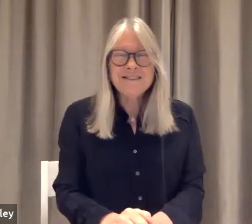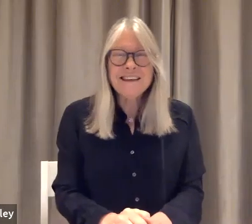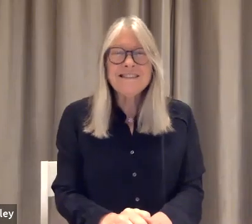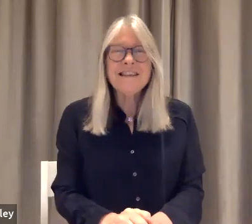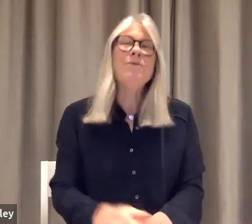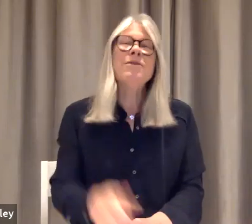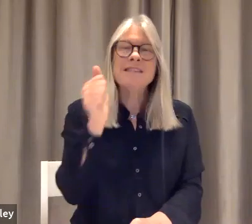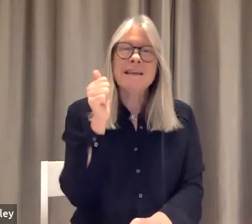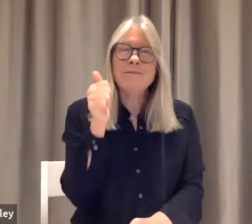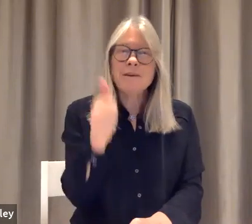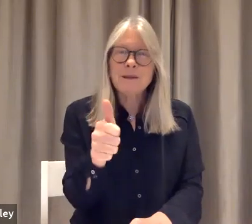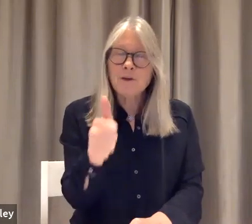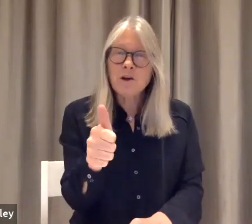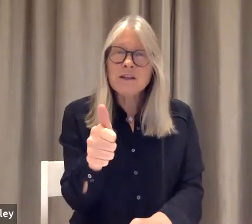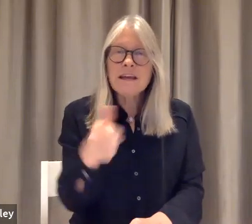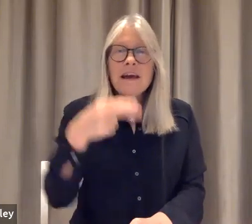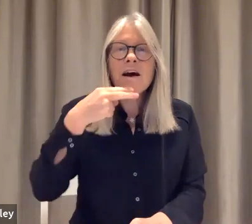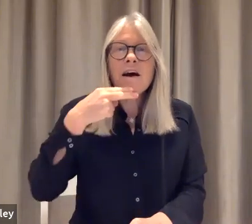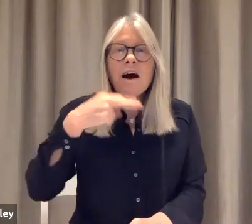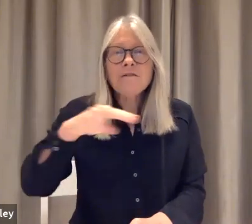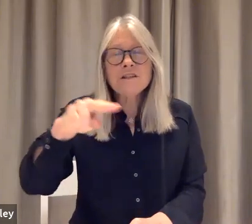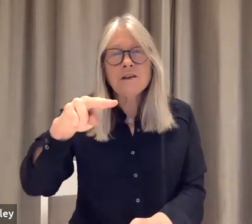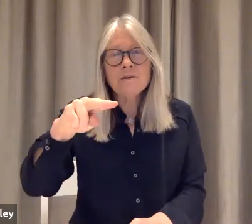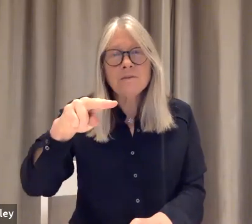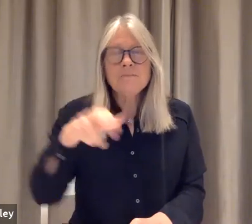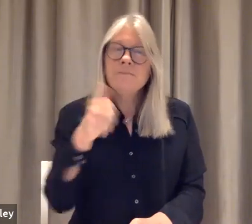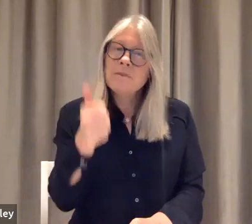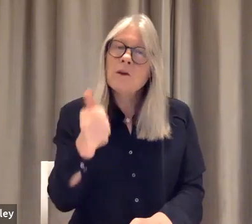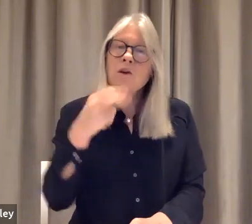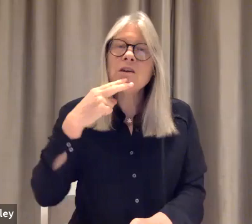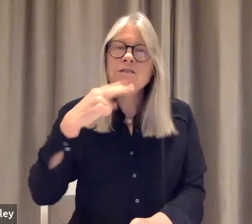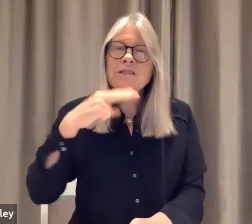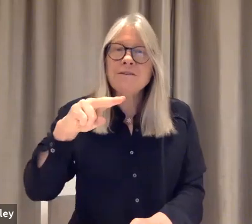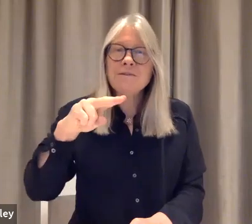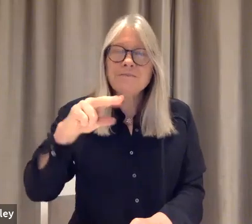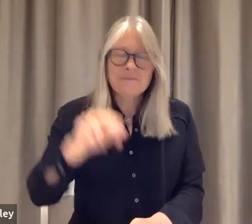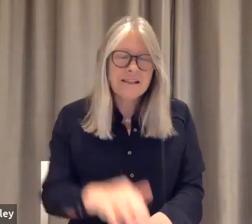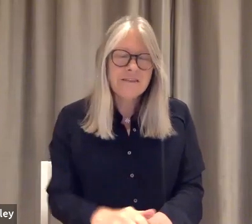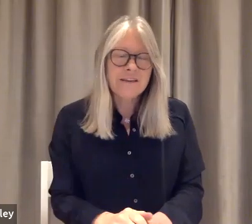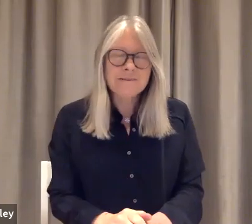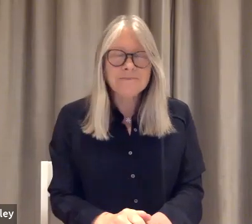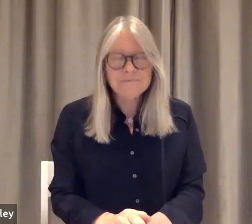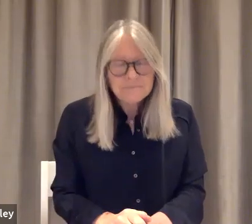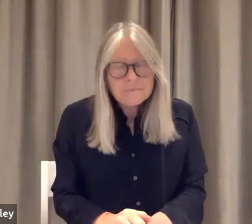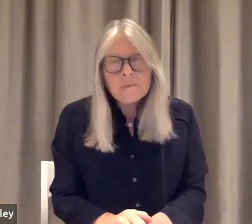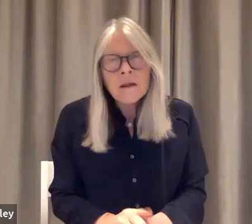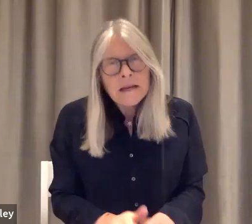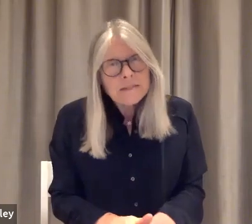also. So we'll use the same thumbs up for good afternoon. Good afternoon. Lovely. Some of the